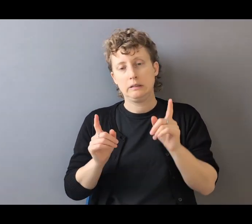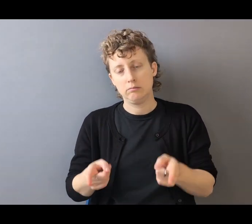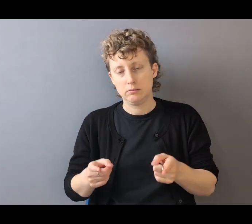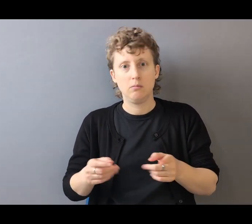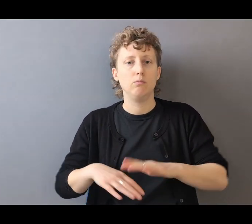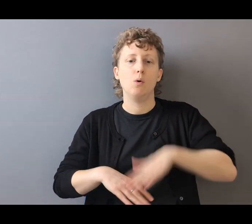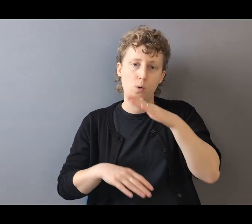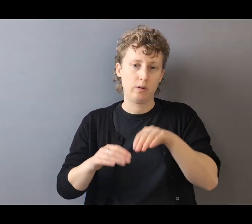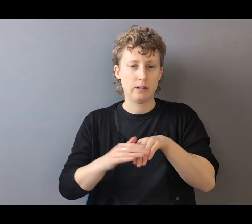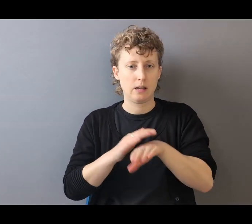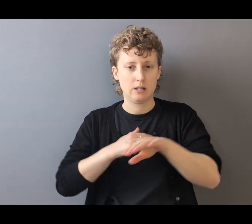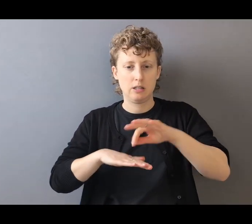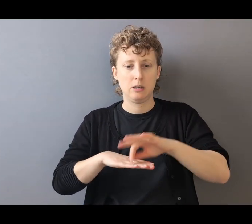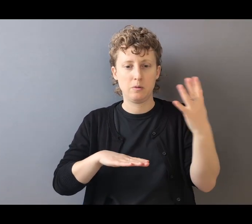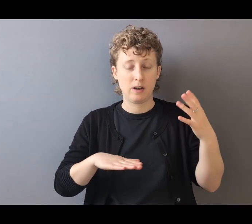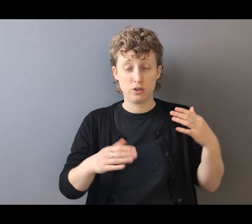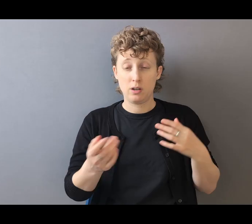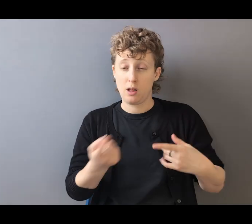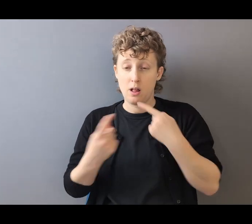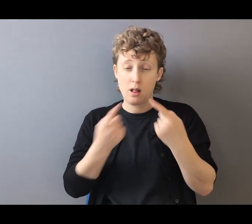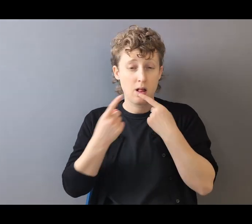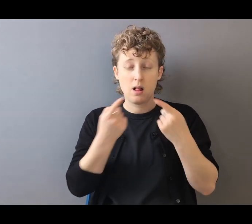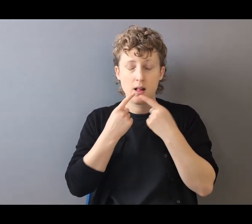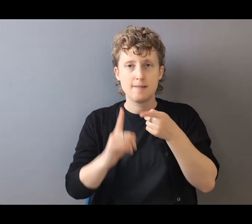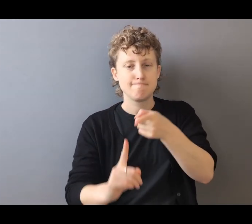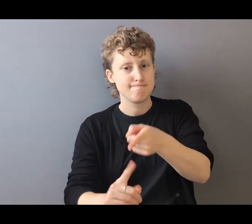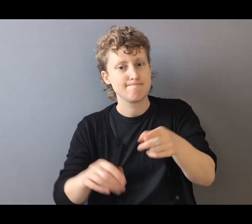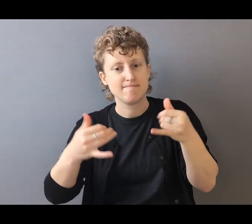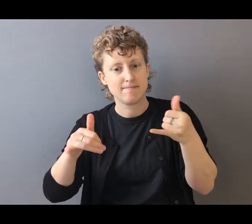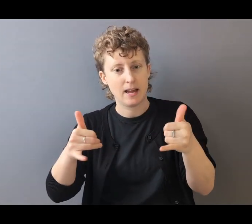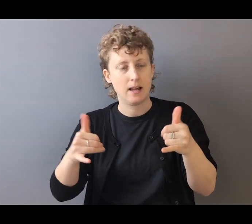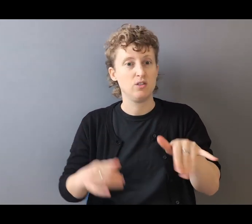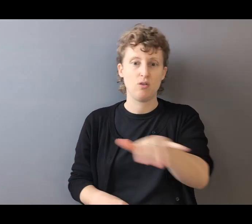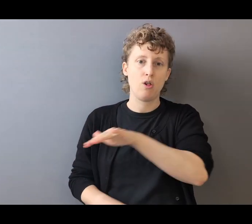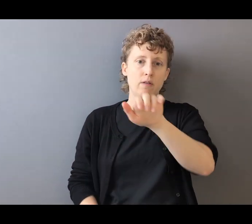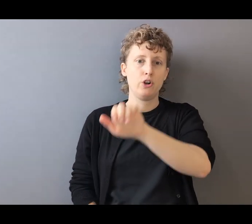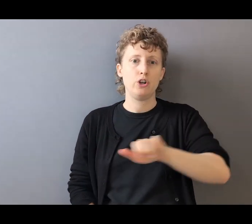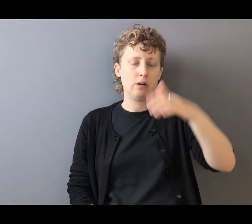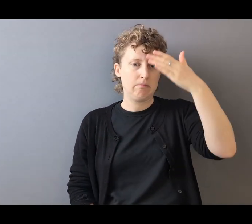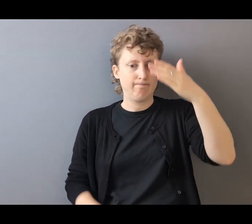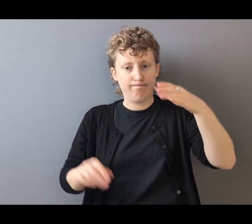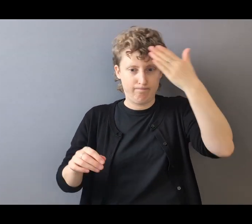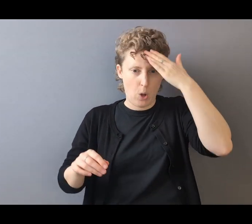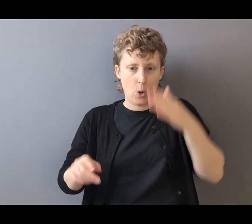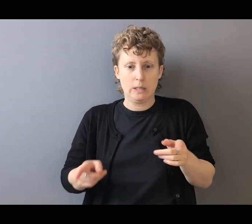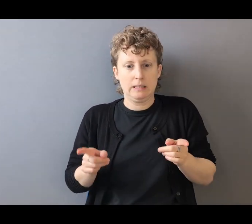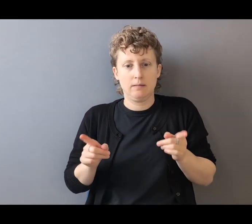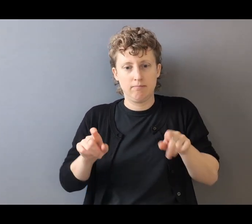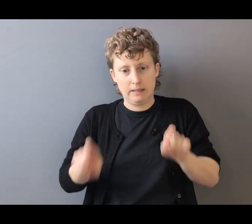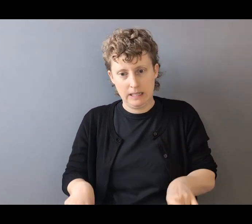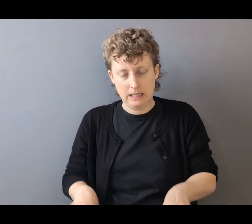Accessibility Directive, is that there's a big need in Europe about that, and there's been joint actions such as the statement from the Nicosia